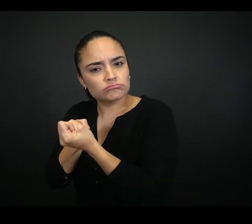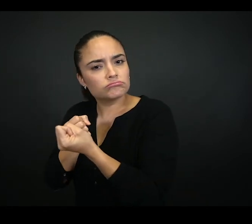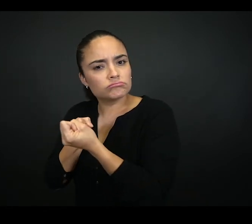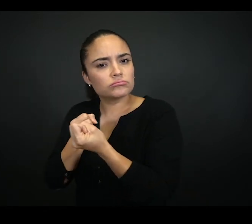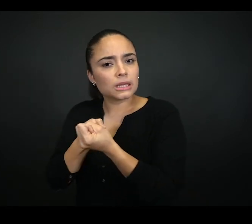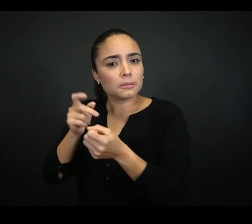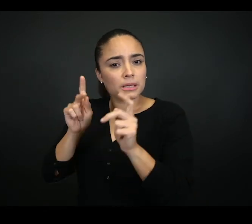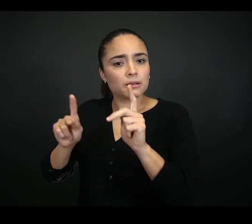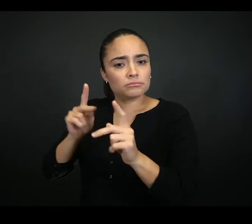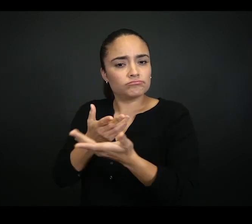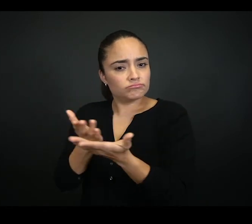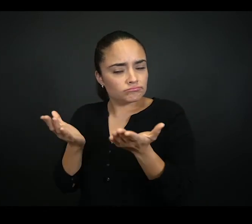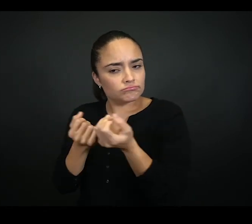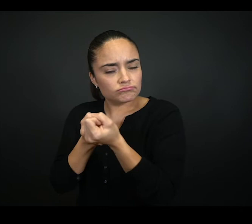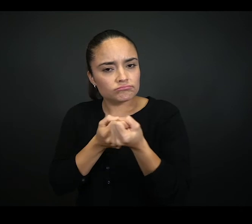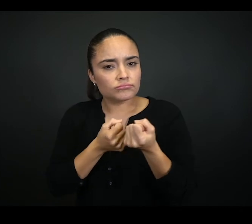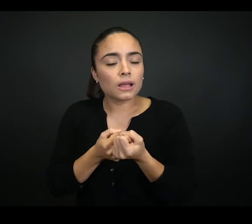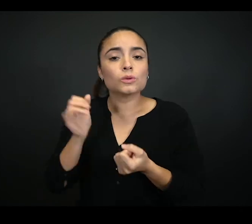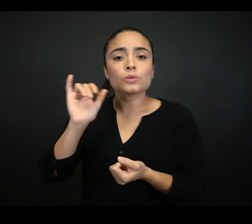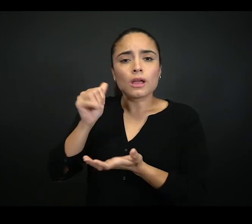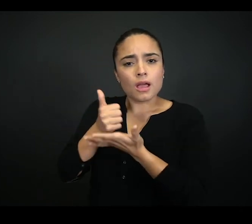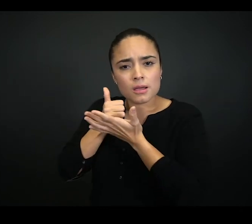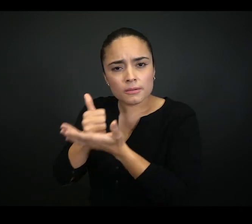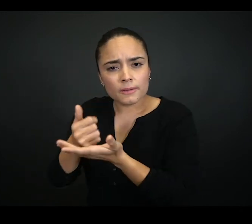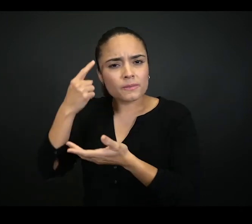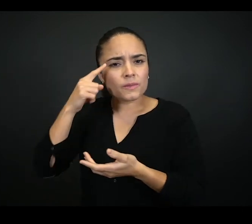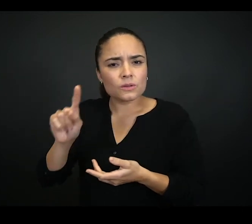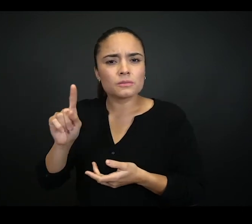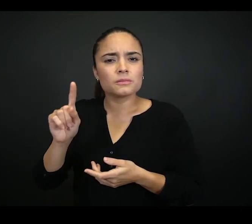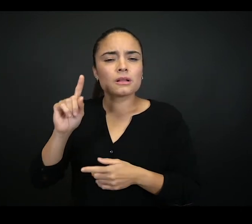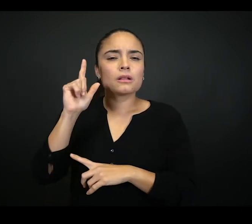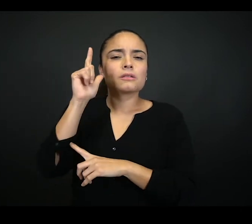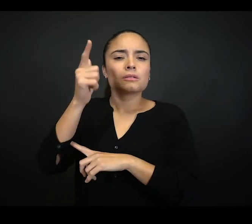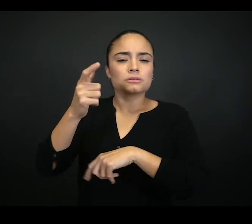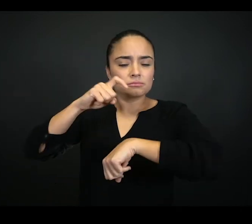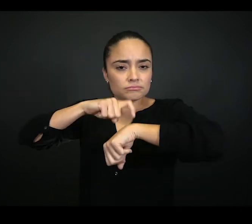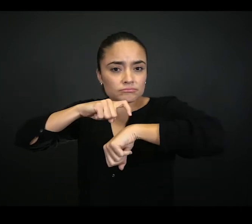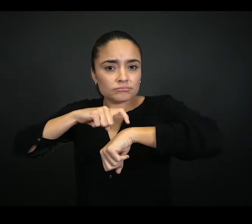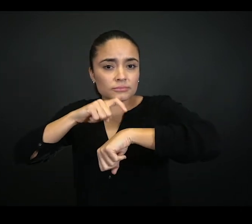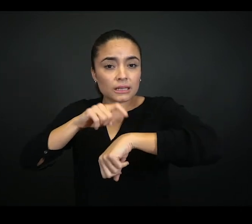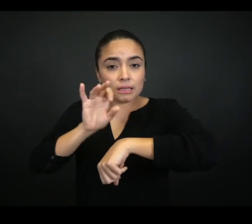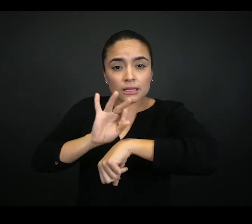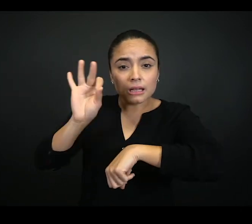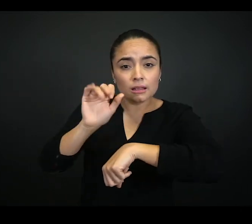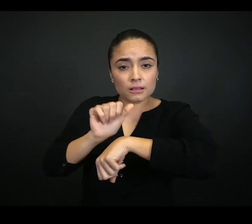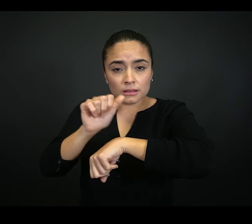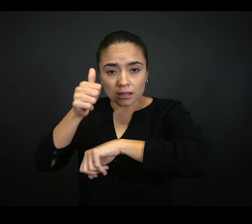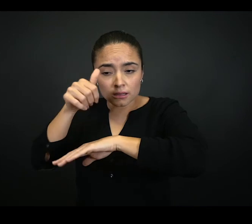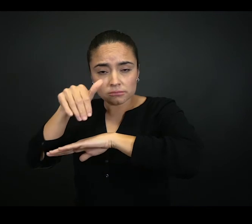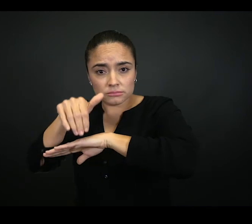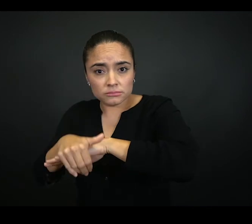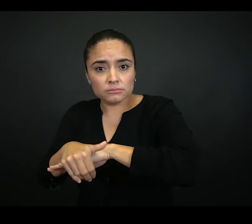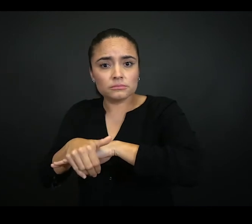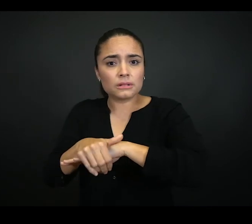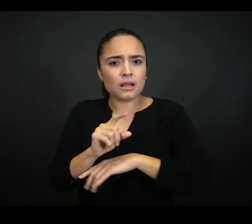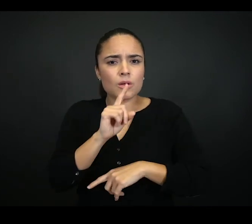night. When they're here at 9 o'clock. So where are you staying tonight? Have you got a place to stay? Can we make a referral for